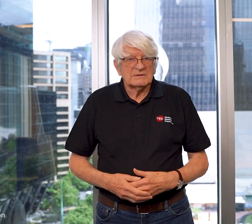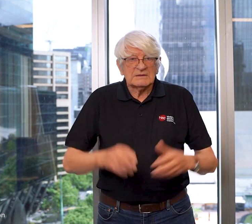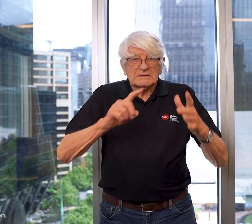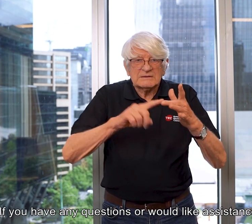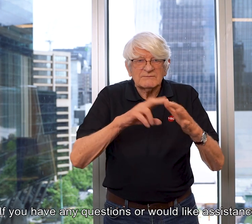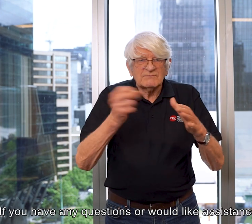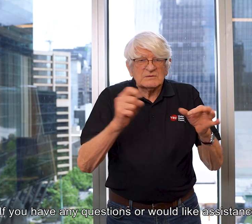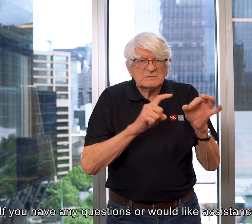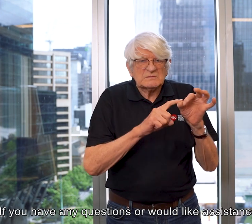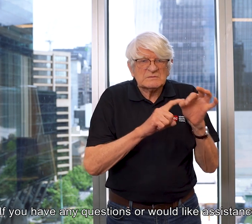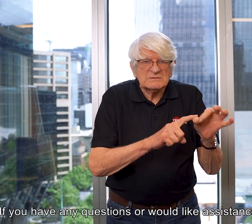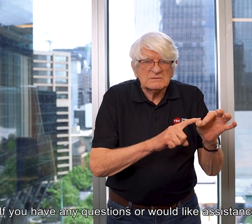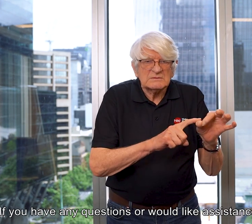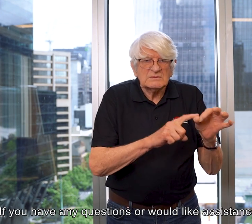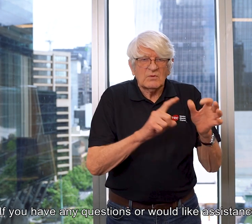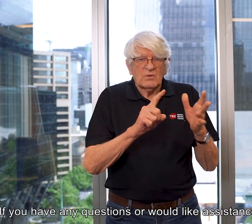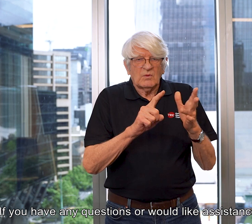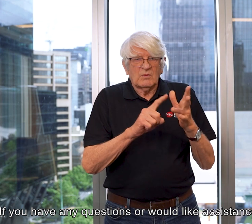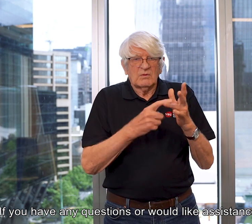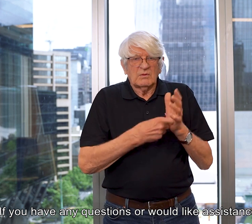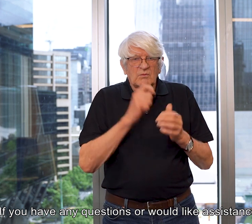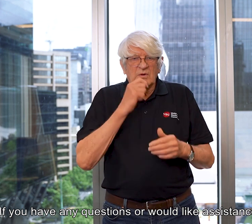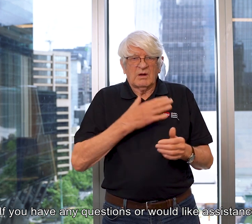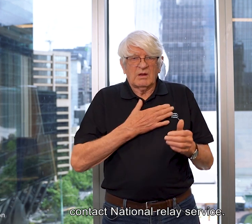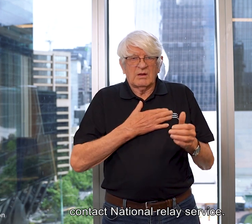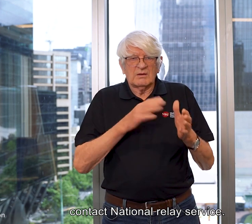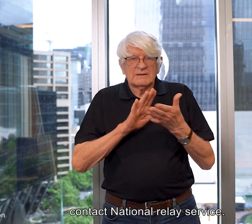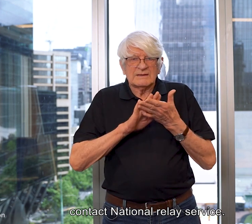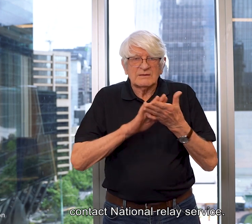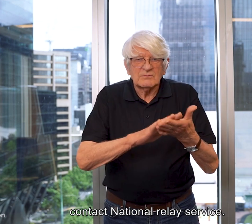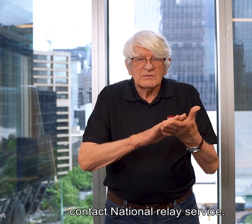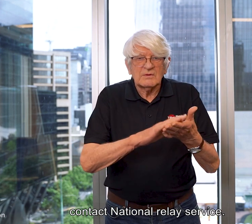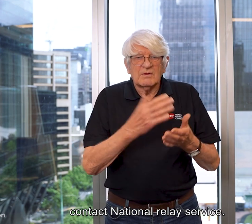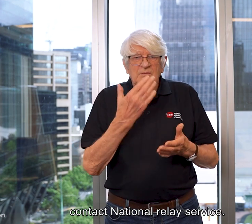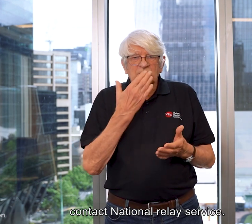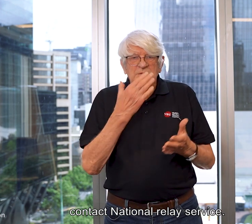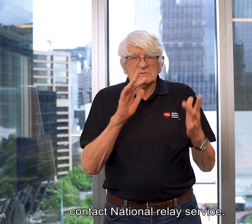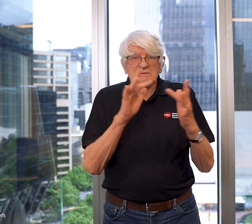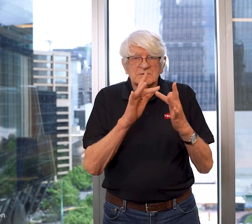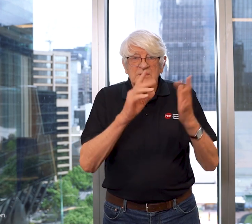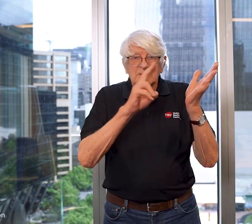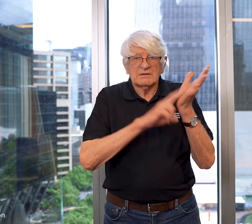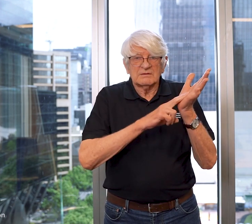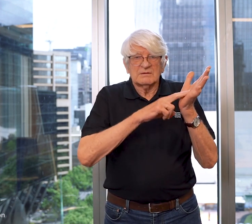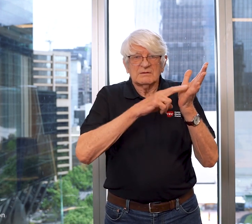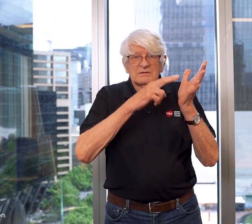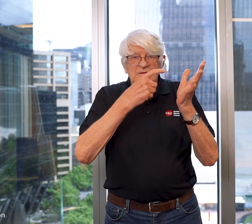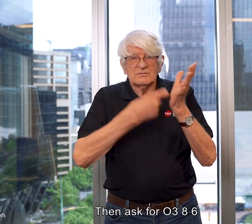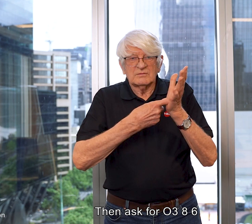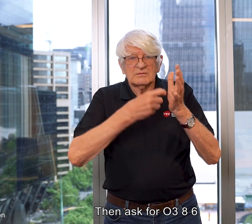If you have any questions or would like assistance, please contact National Relay Service. Then